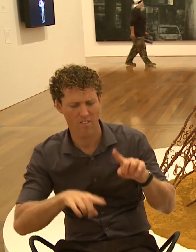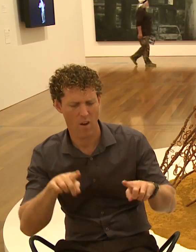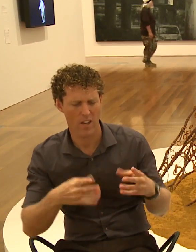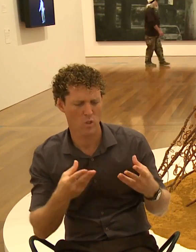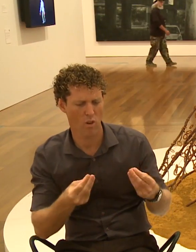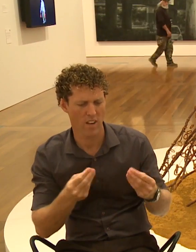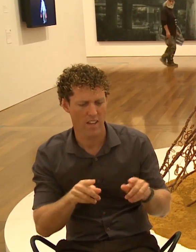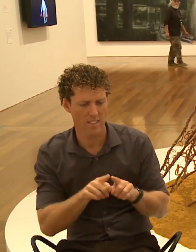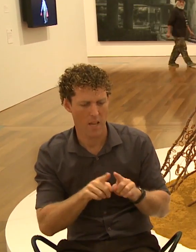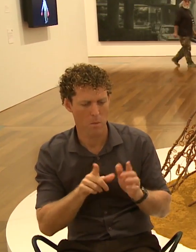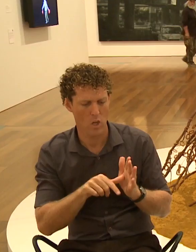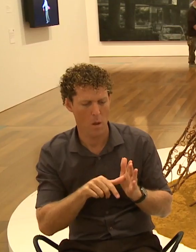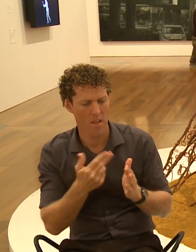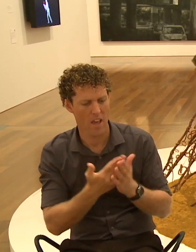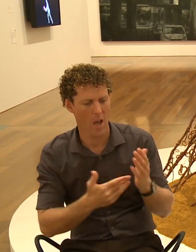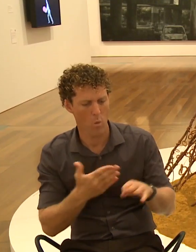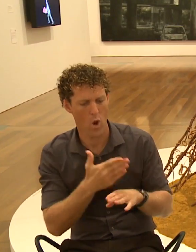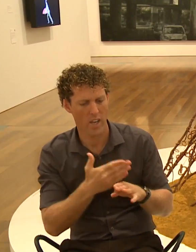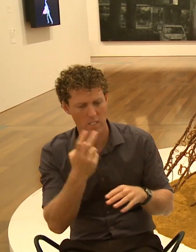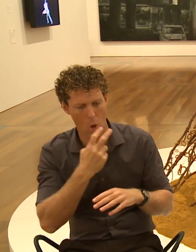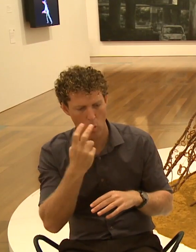they age, they